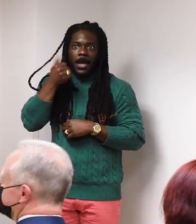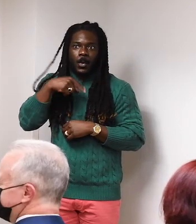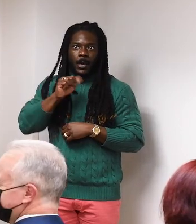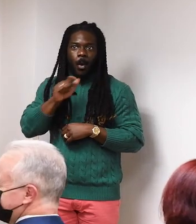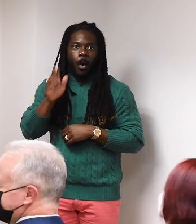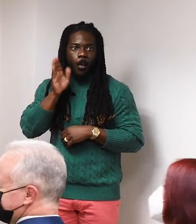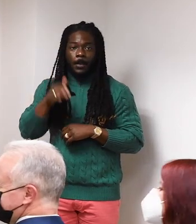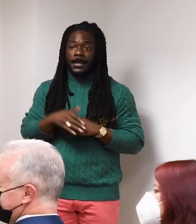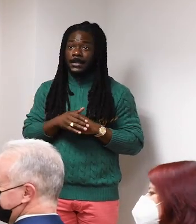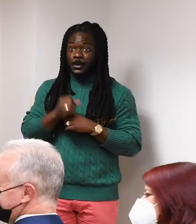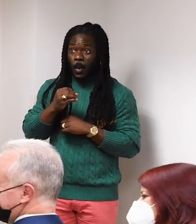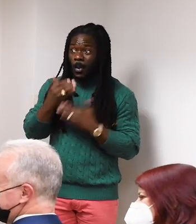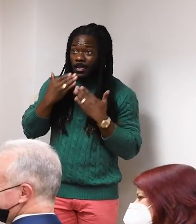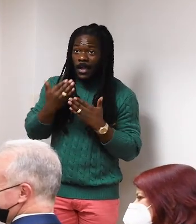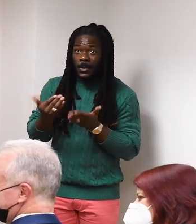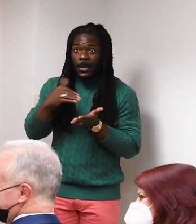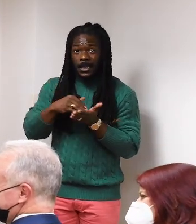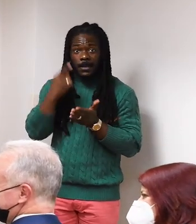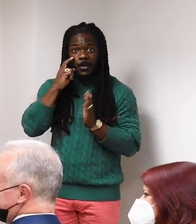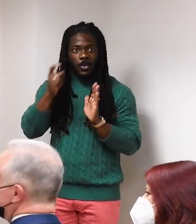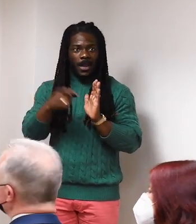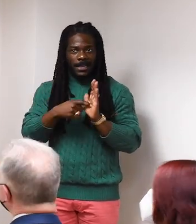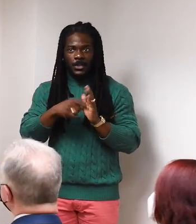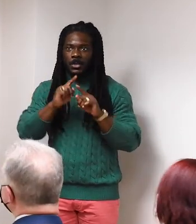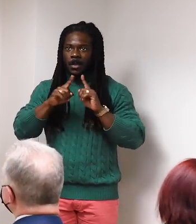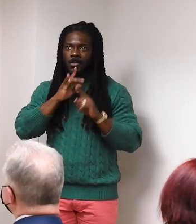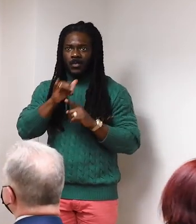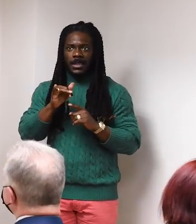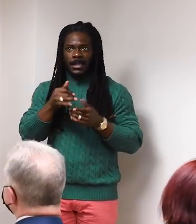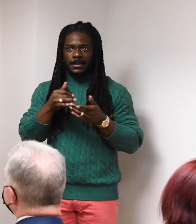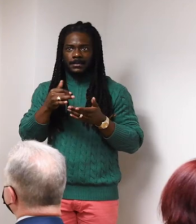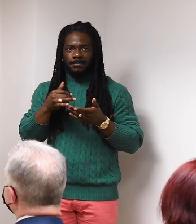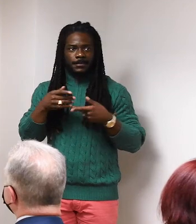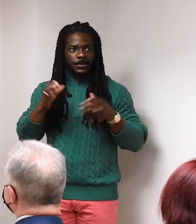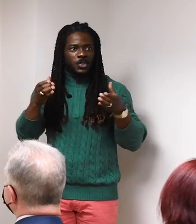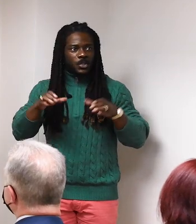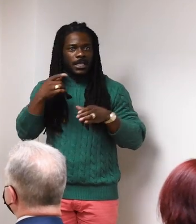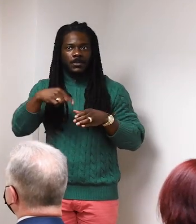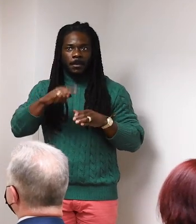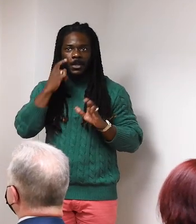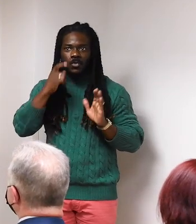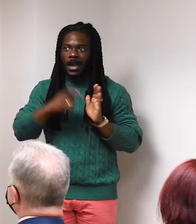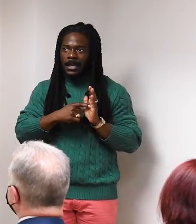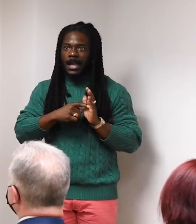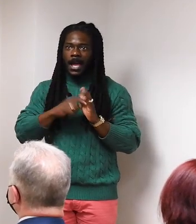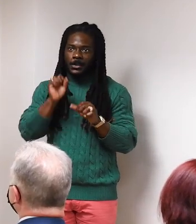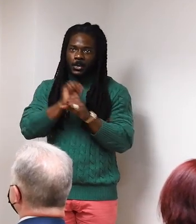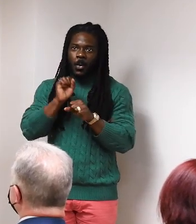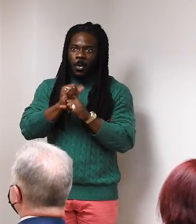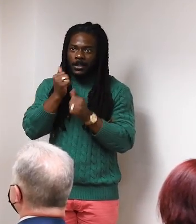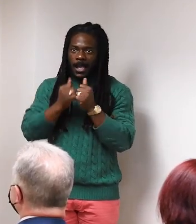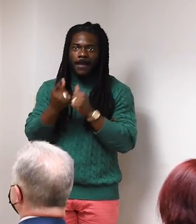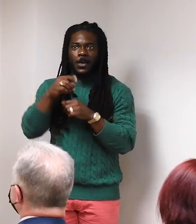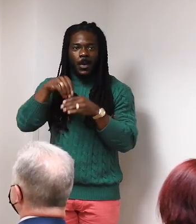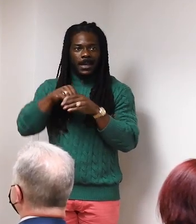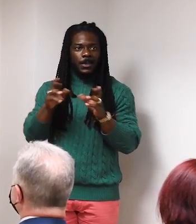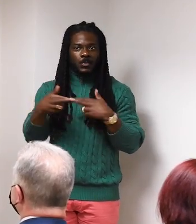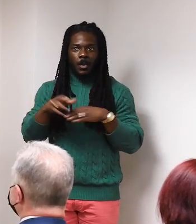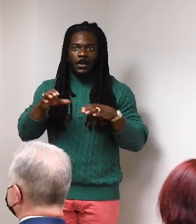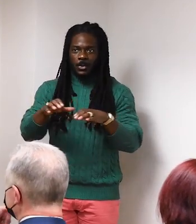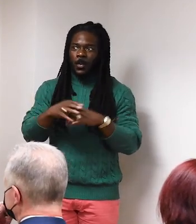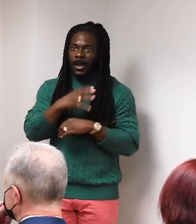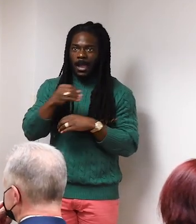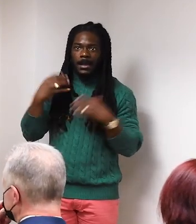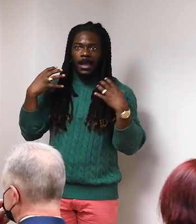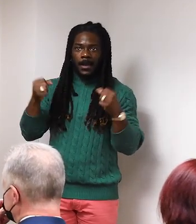you again for the recognition, but it really is a chance for me to recognize the work that everybody in this room is doing, and